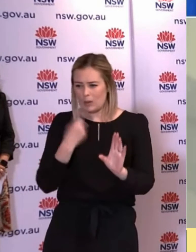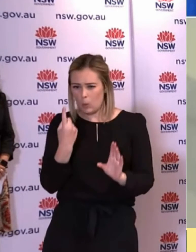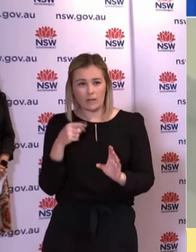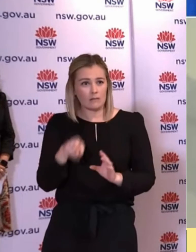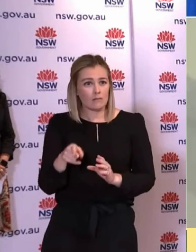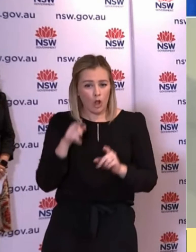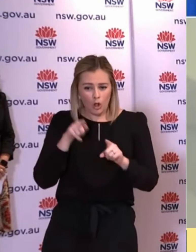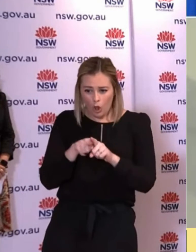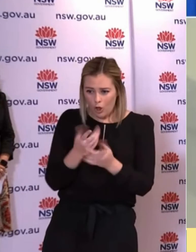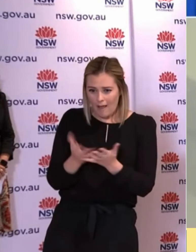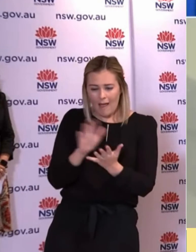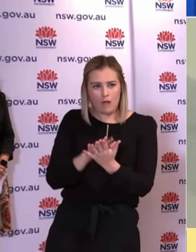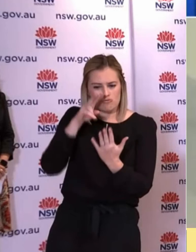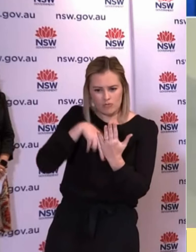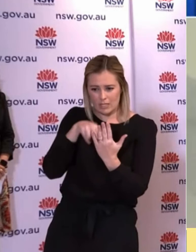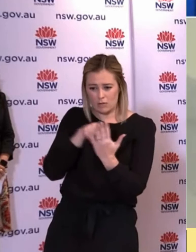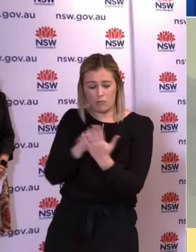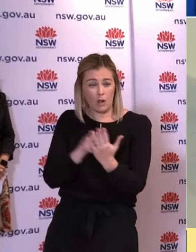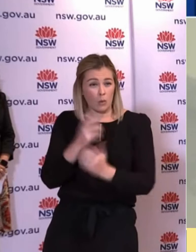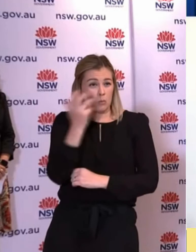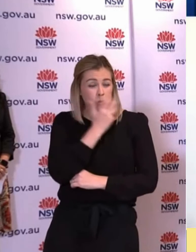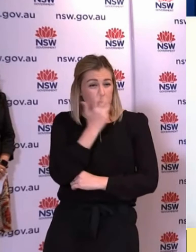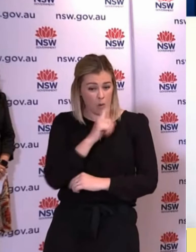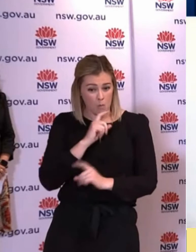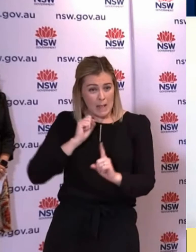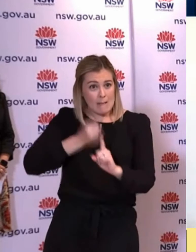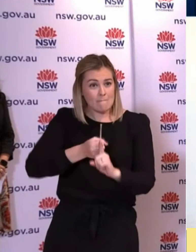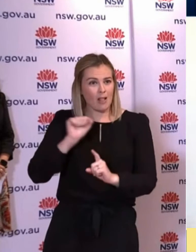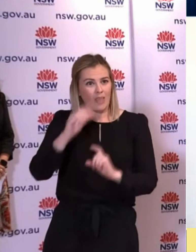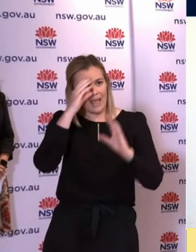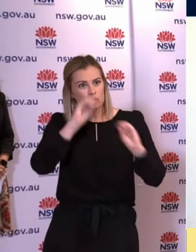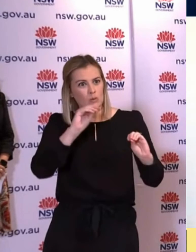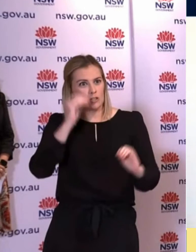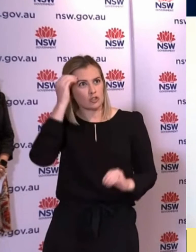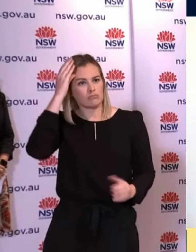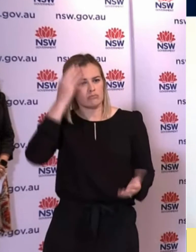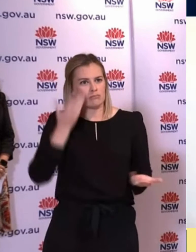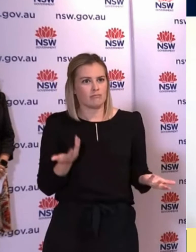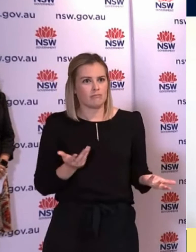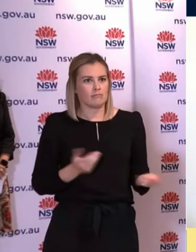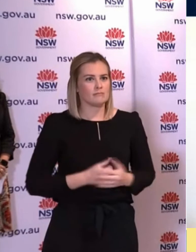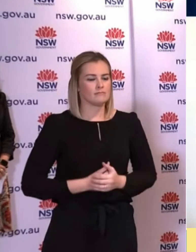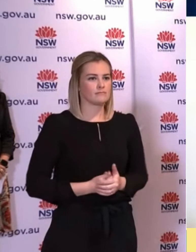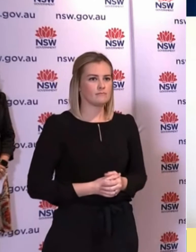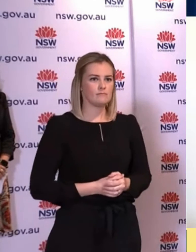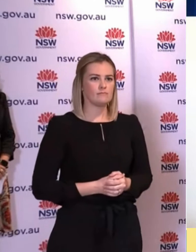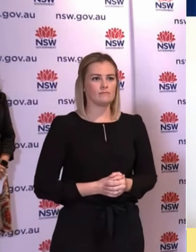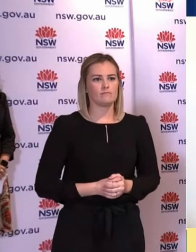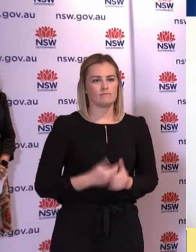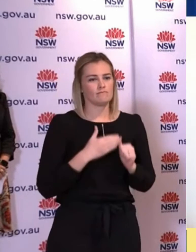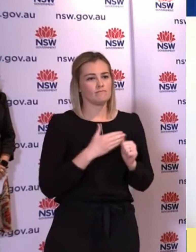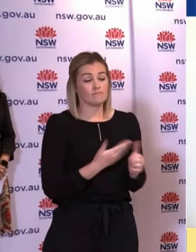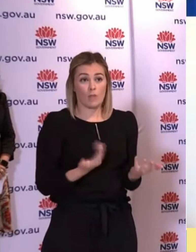some of them are going to miss 2 years of really important schooling? Look, as somebody who's an ex-teacher, I appreciate that those first few years are the formative